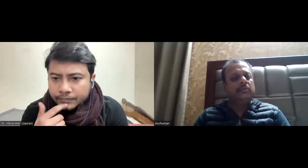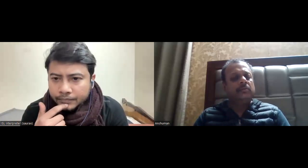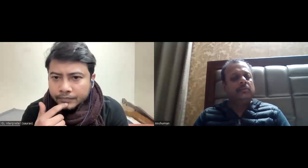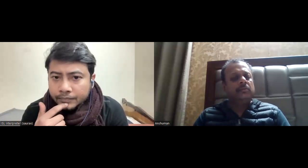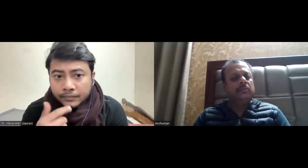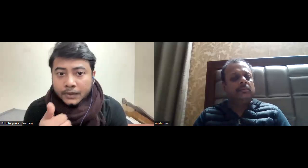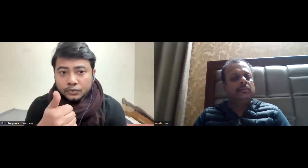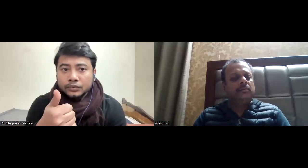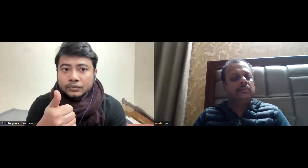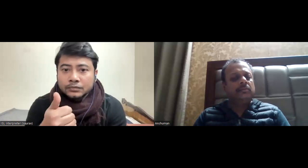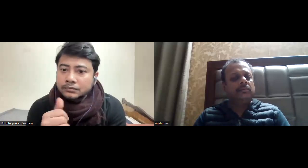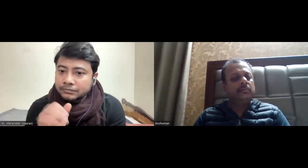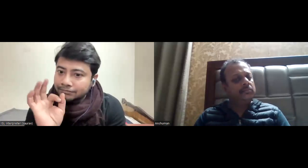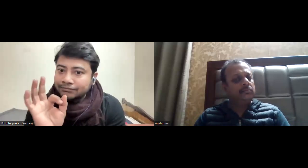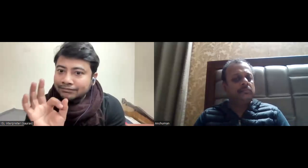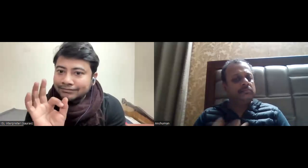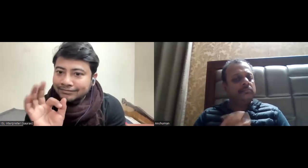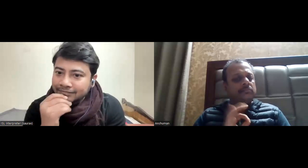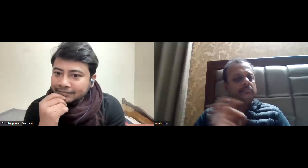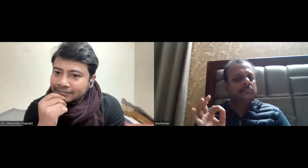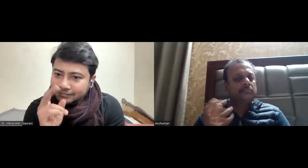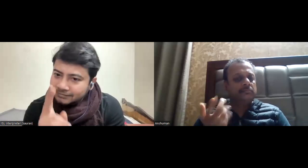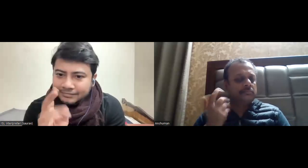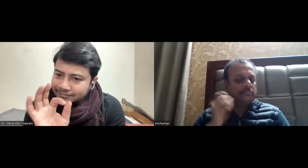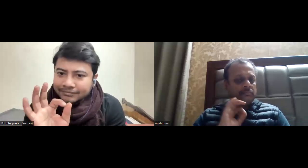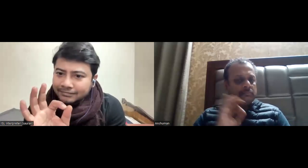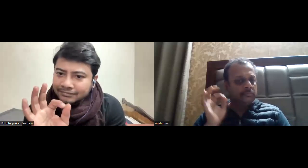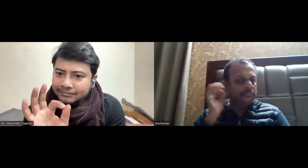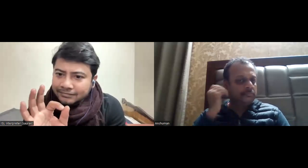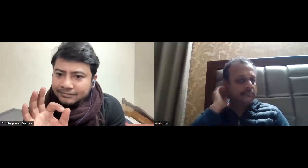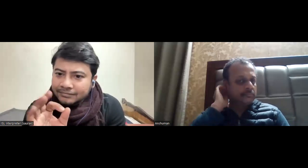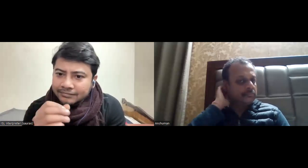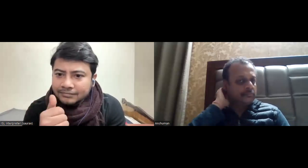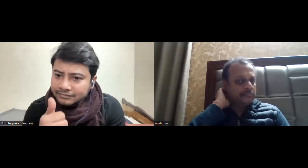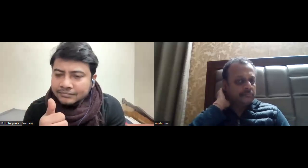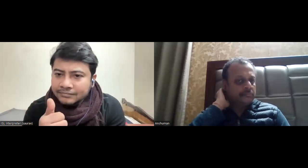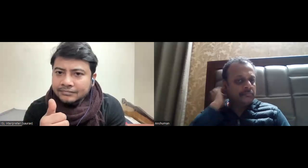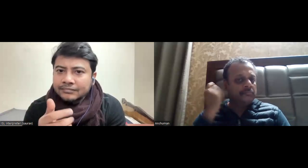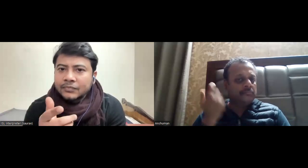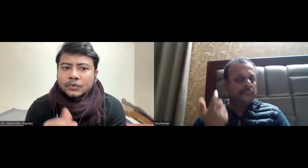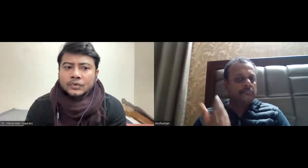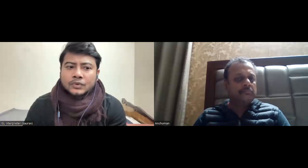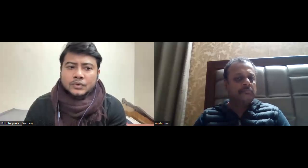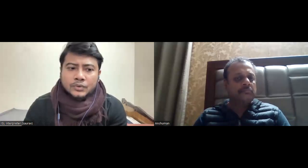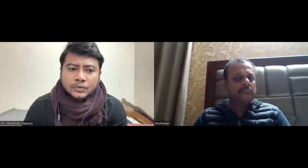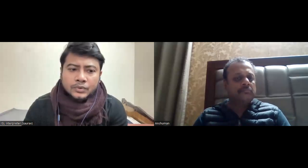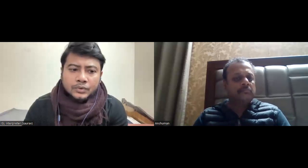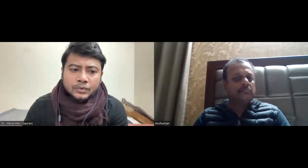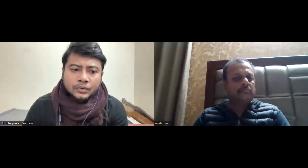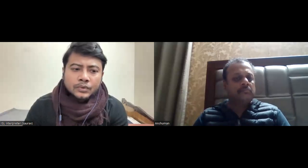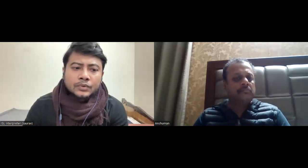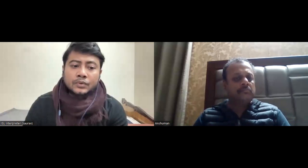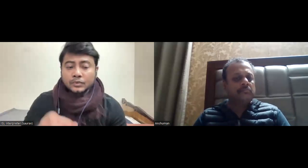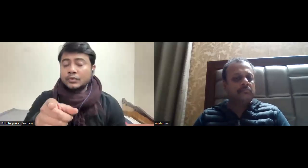very good, very nice, actually good. So I actually brought a good, very something I actually should have